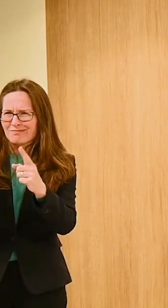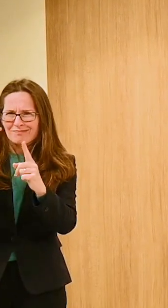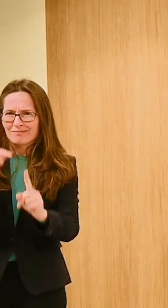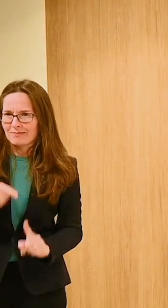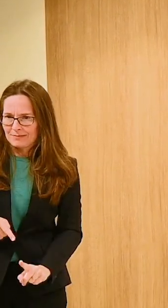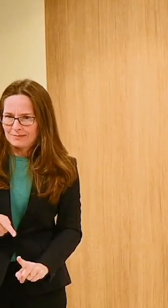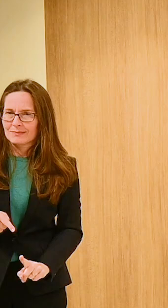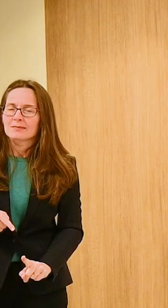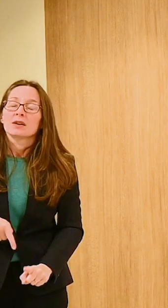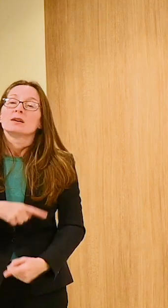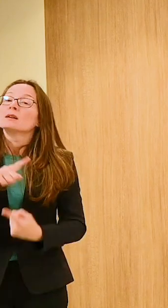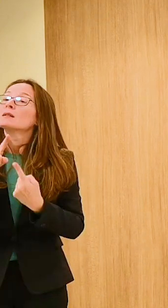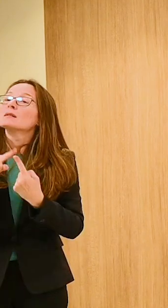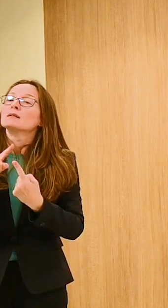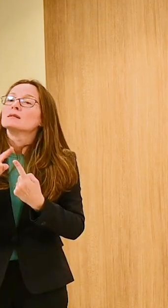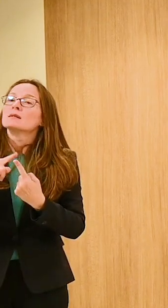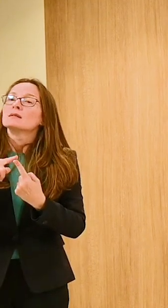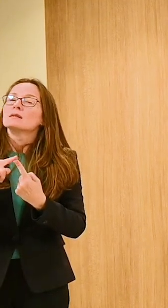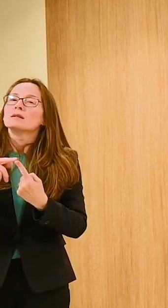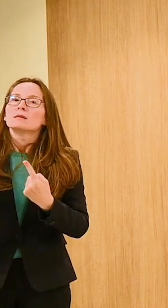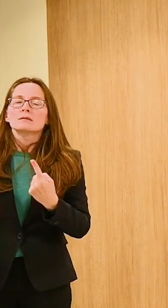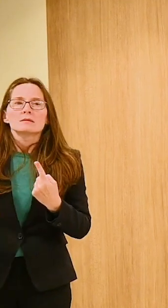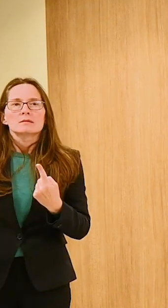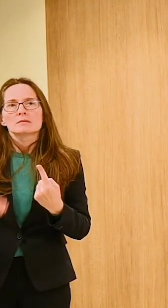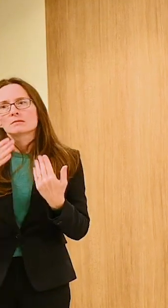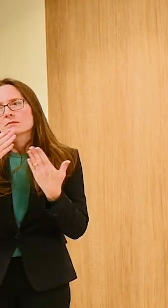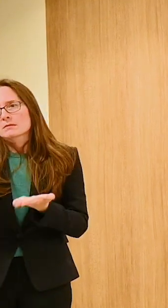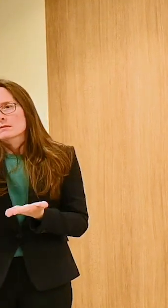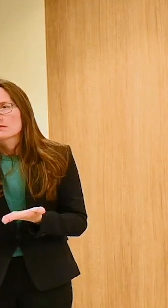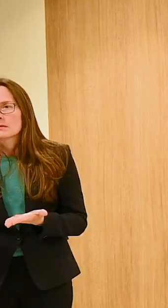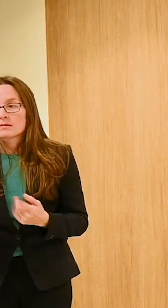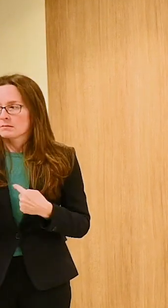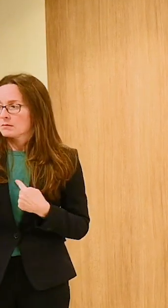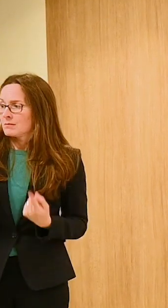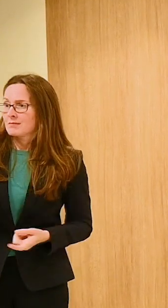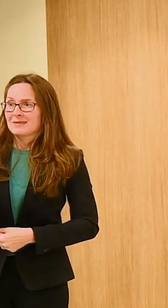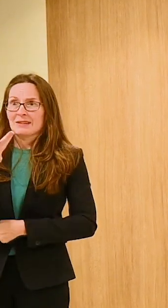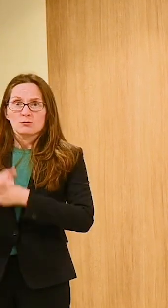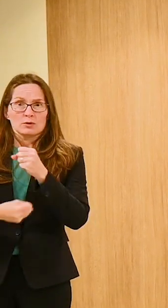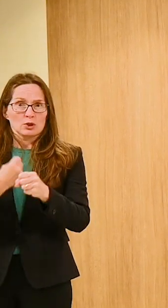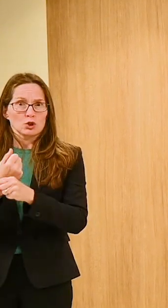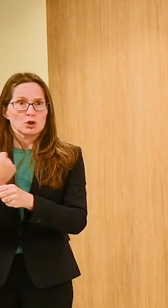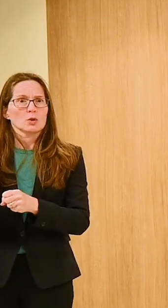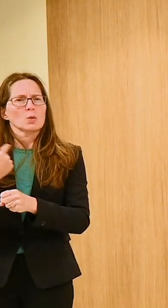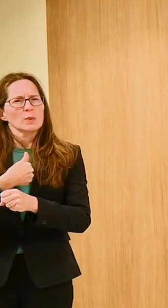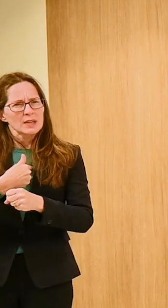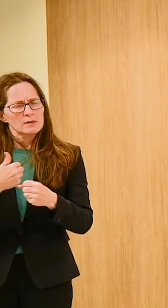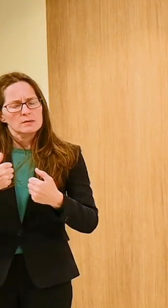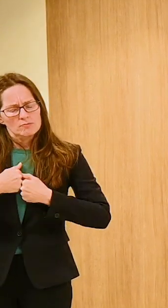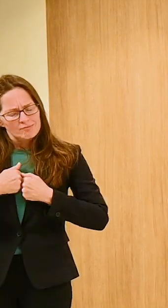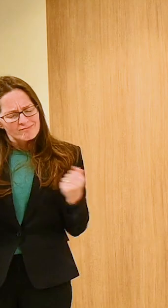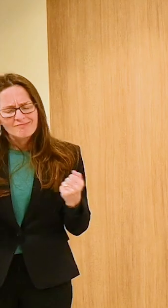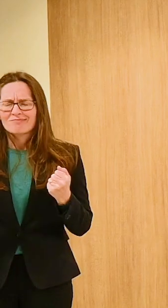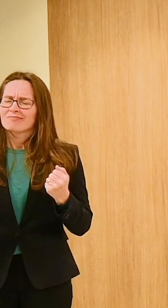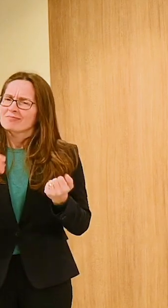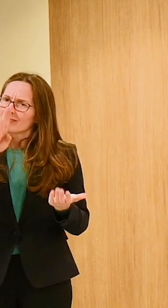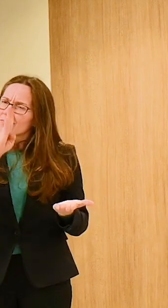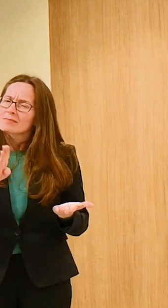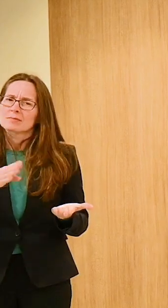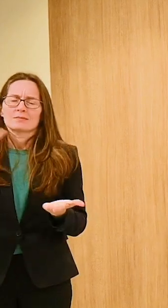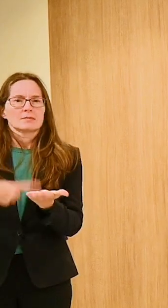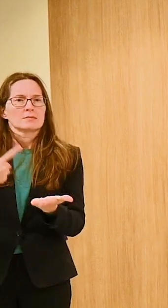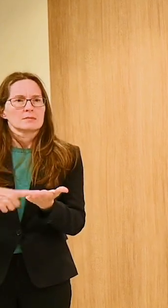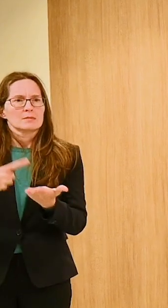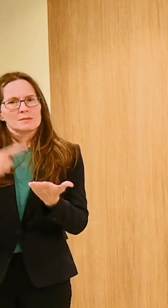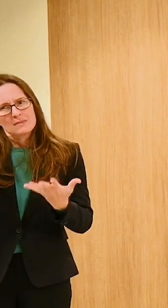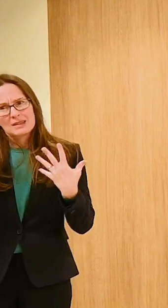Thank goodness that over the last several years, we've begun talking about mental health and behavioral health. Thank